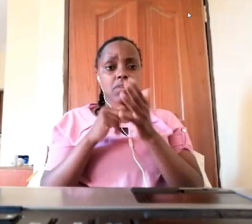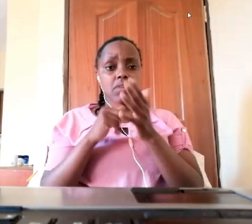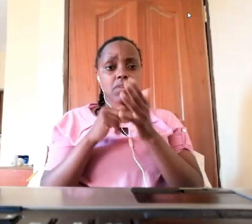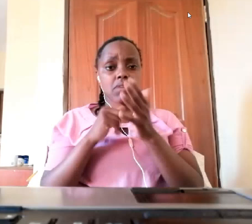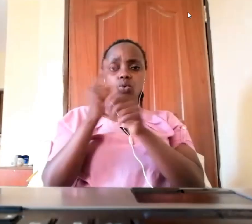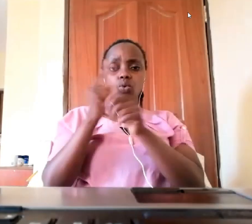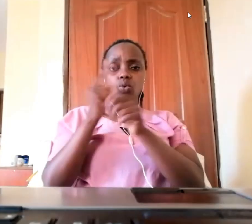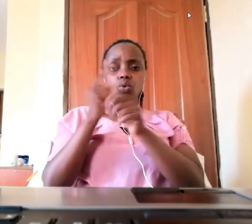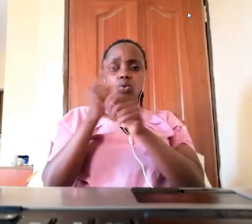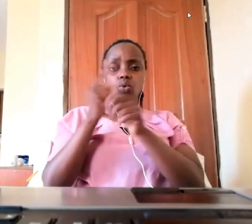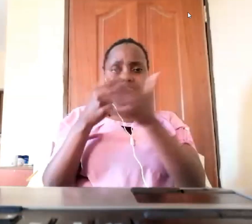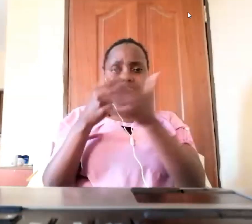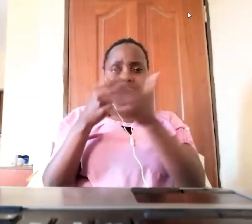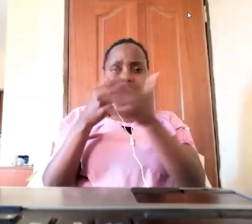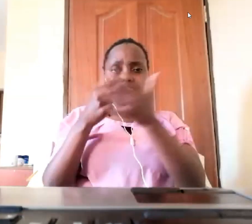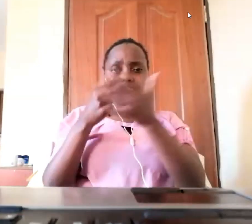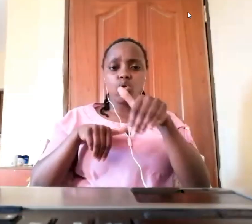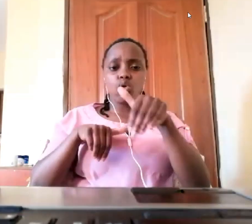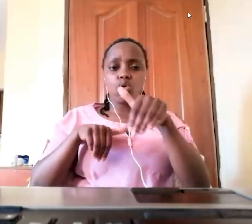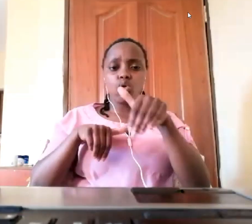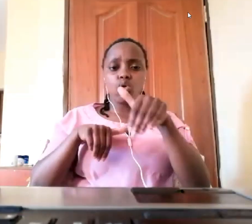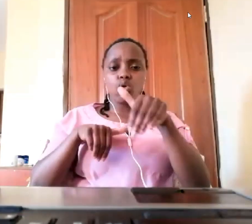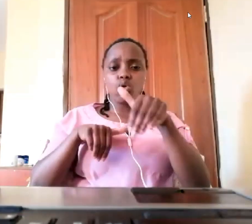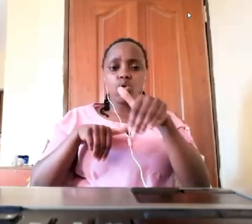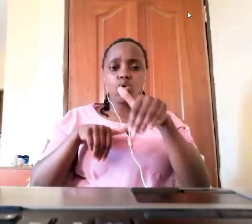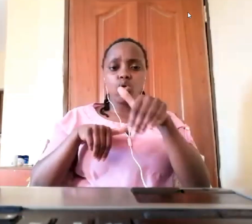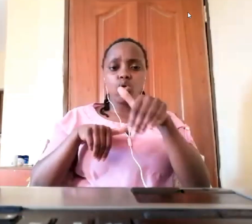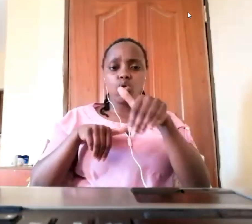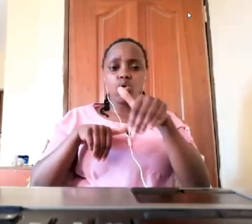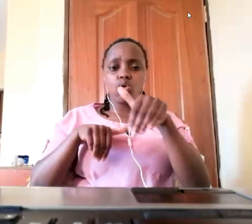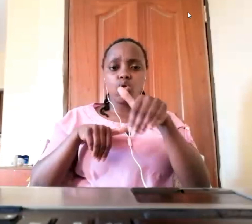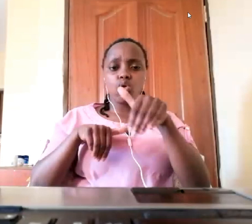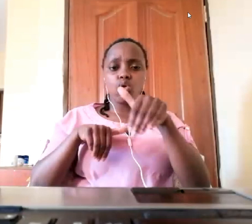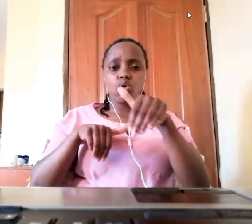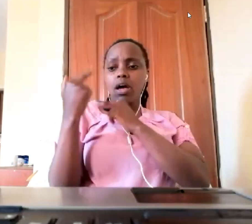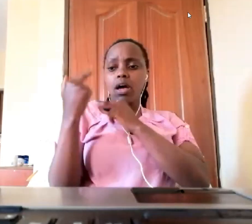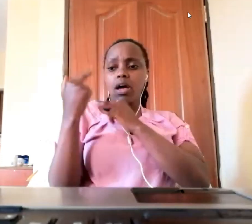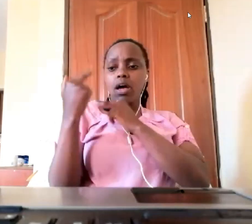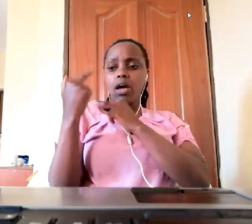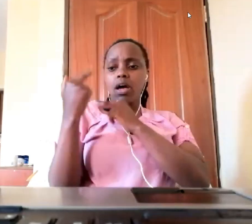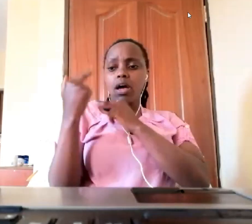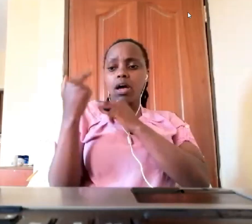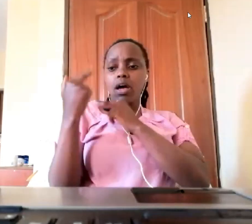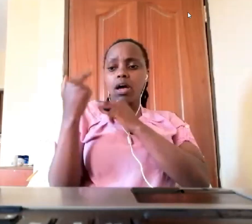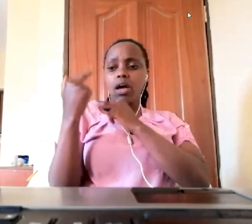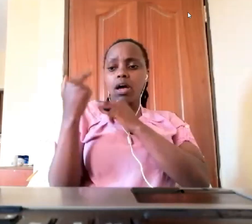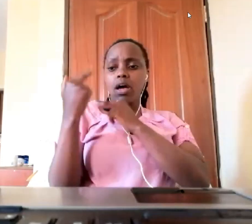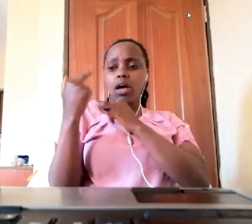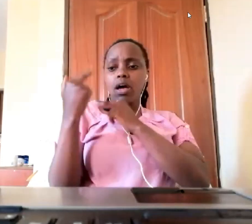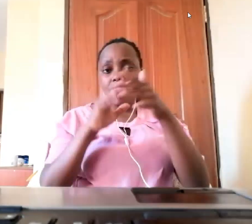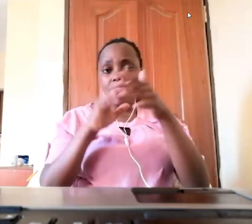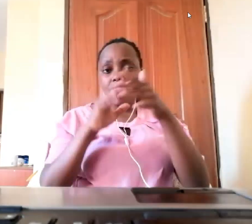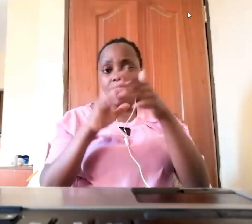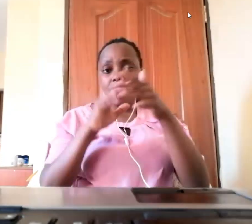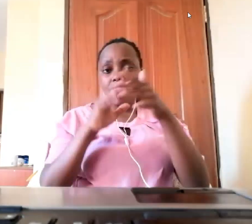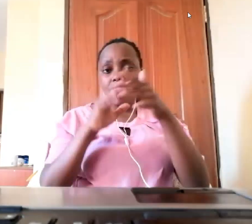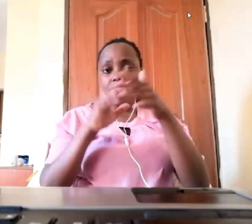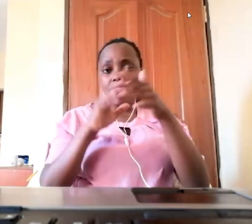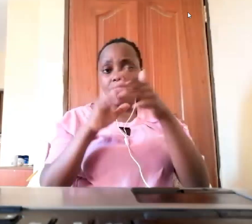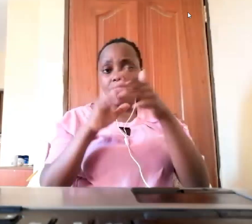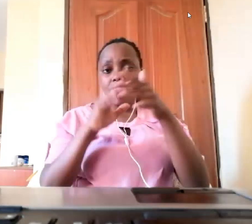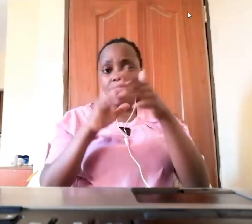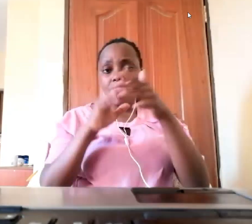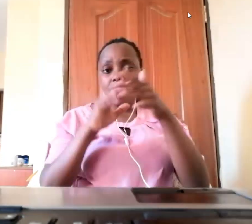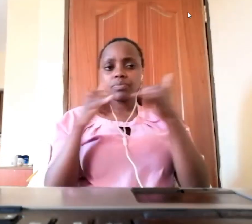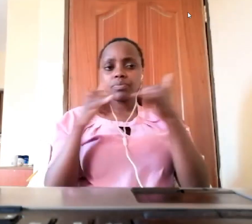we do is, when governments are failing to comply with their obligations under the Charter to report on the implementation of the African Children's